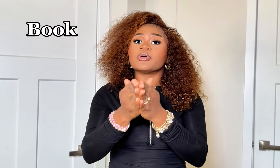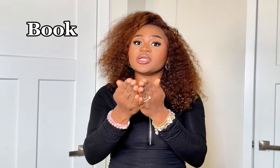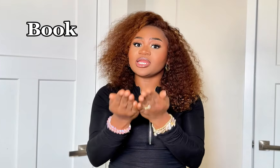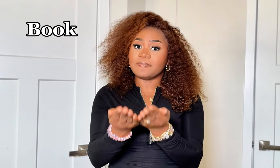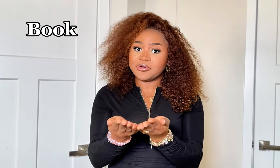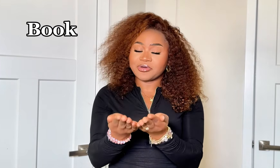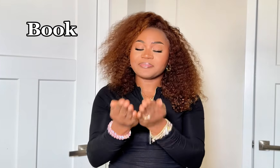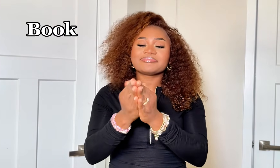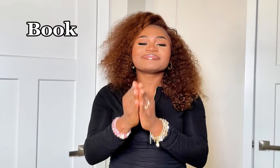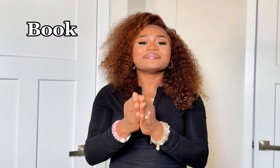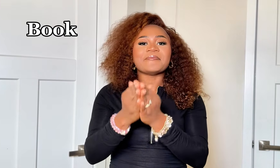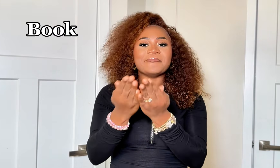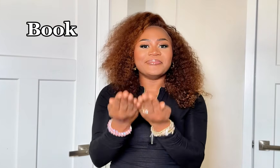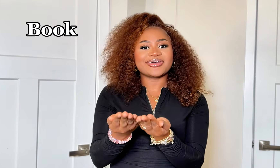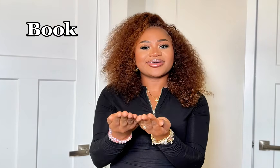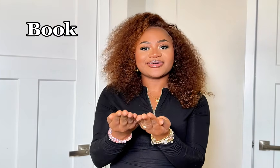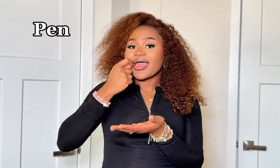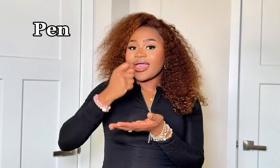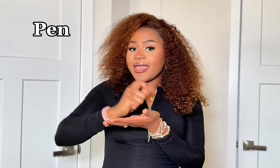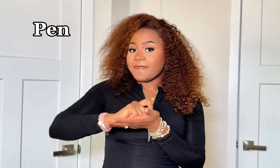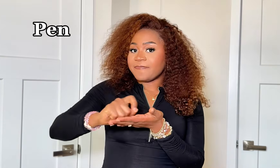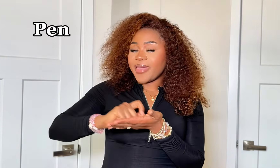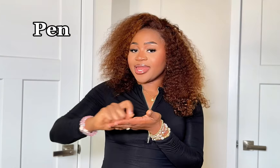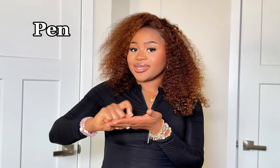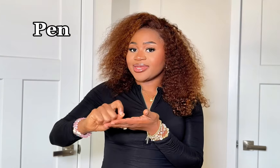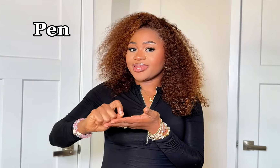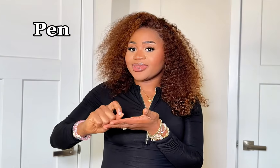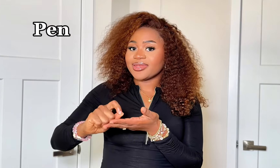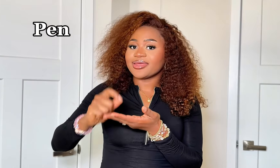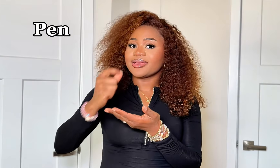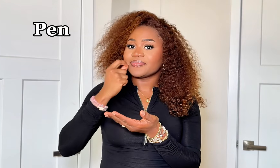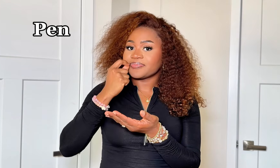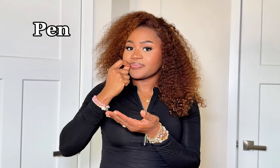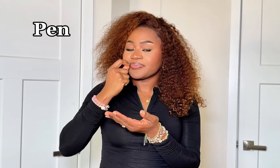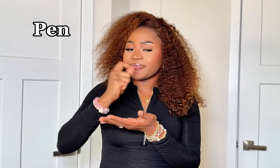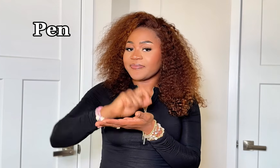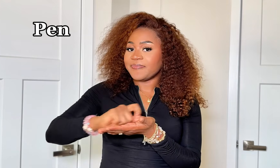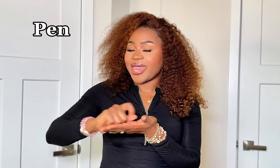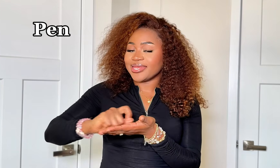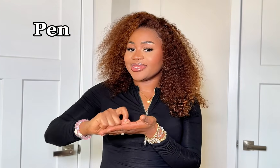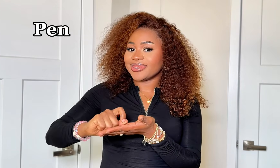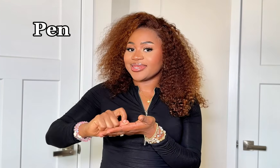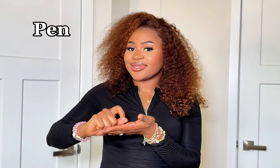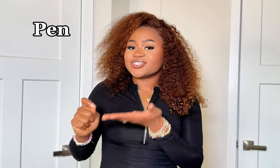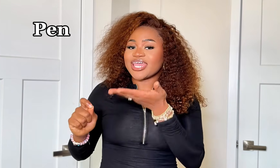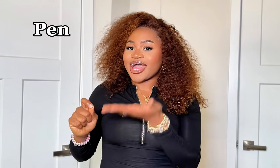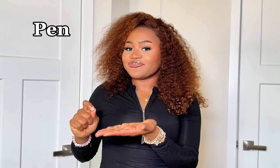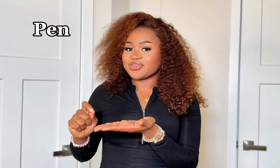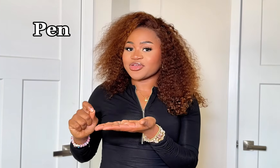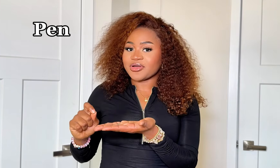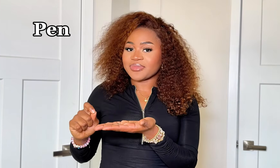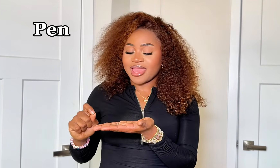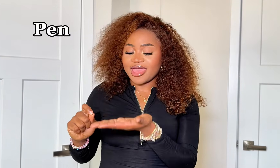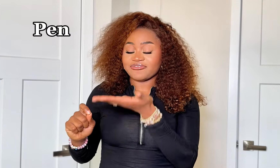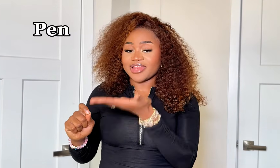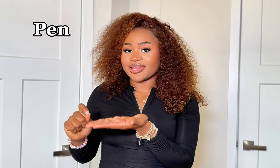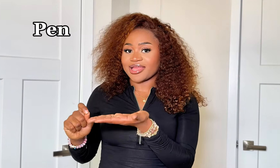opening a book. Book. Pen. Pen. So you have your non-dominant hand flat like